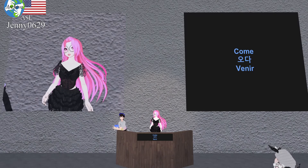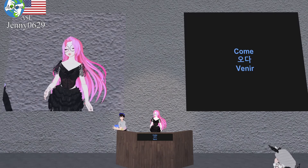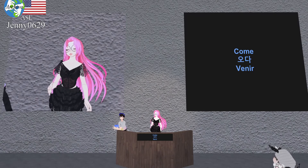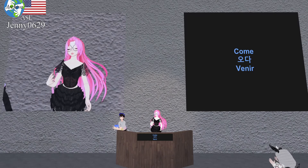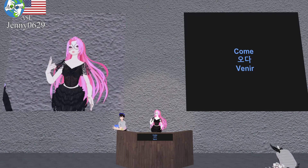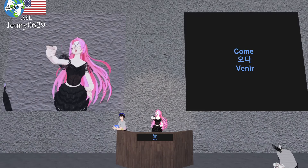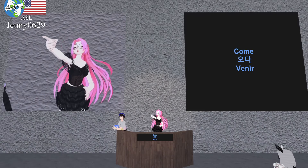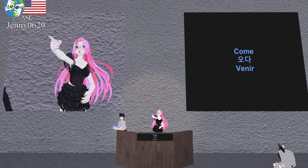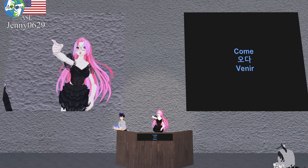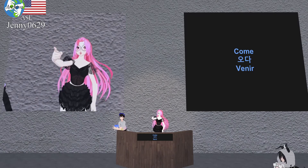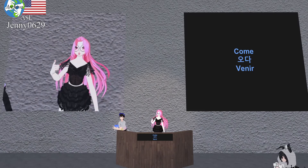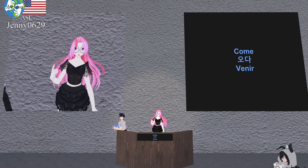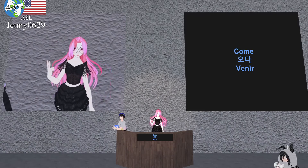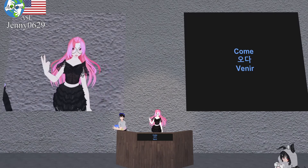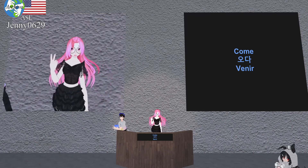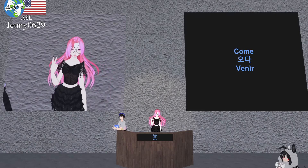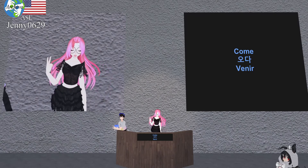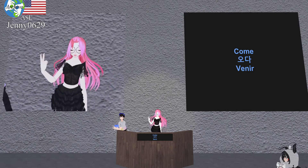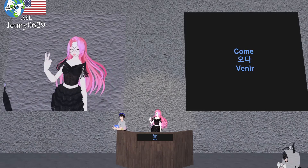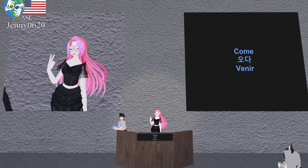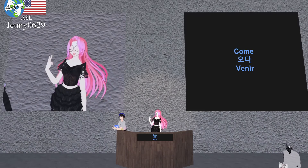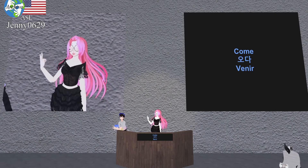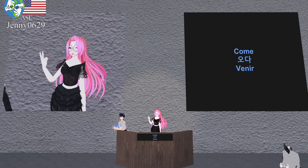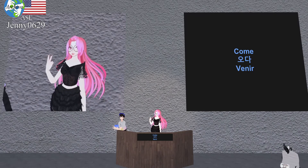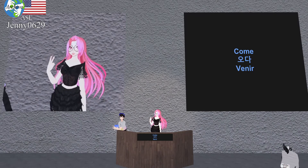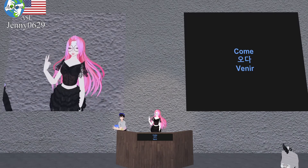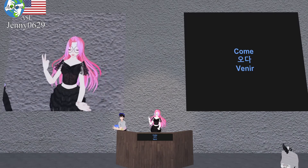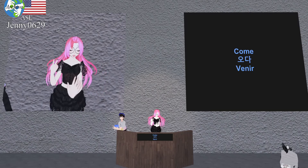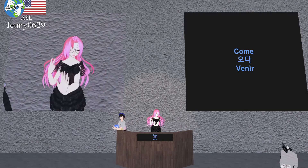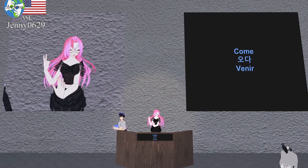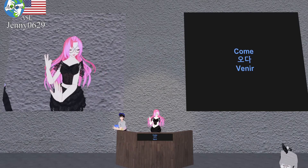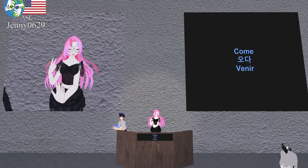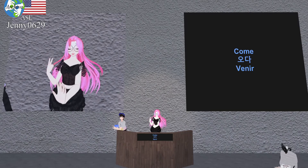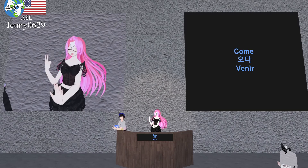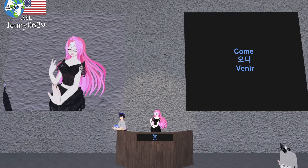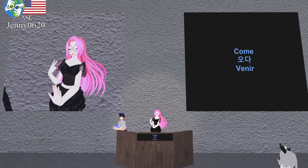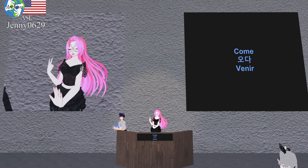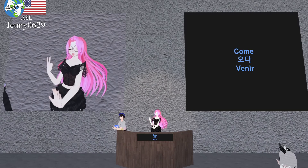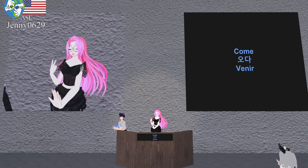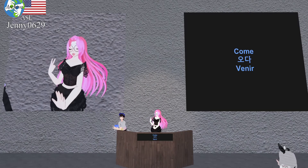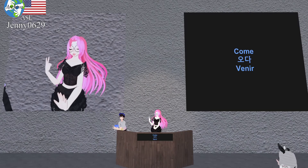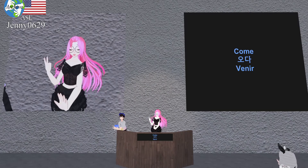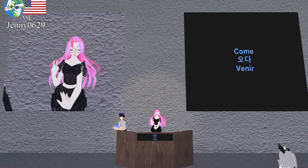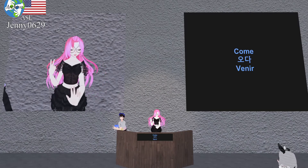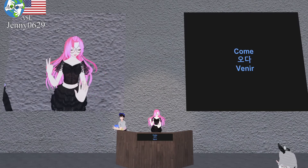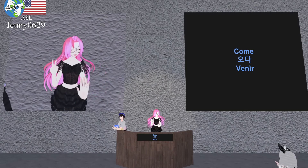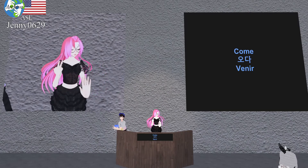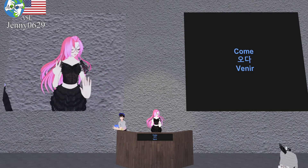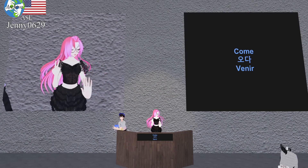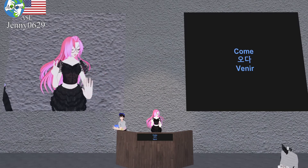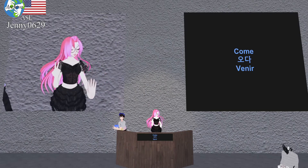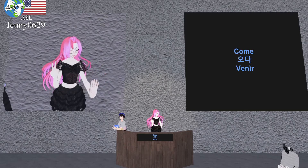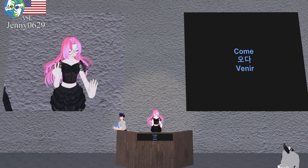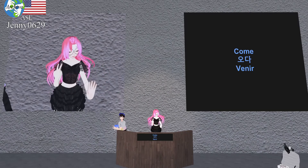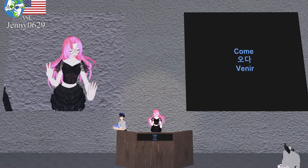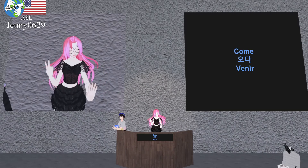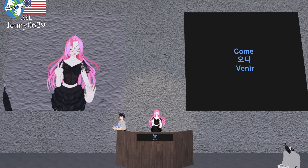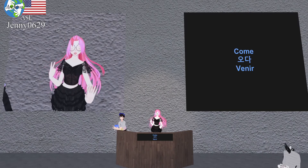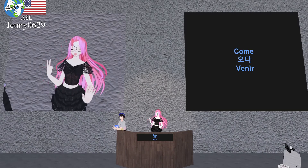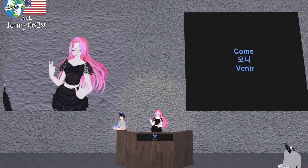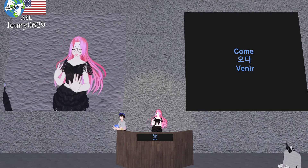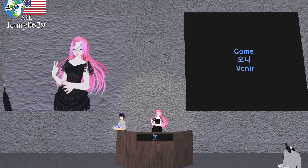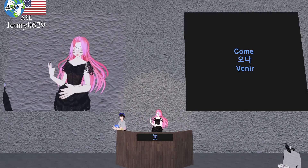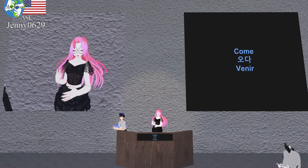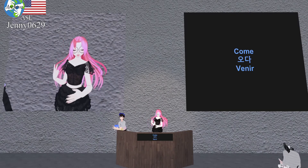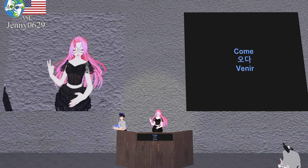yours. Oh, Fashions! Oh, Fashion. Okay, so Fashions is with dance in his native sign. This isn't how you say